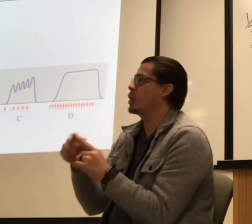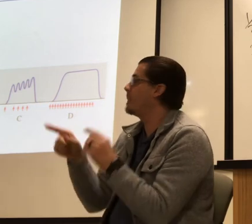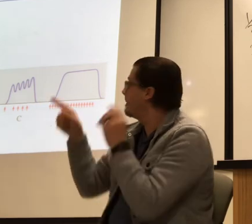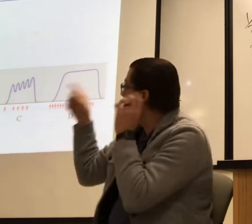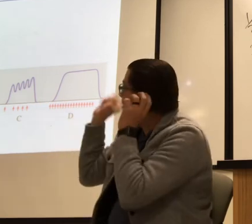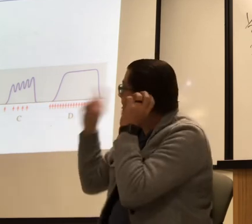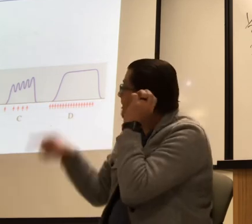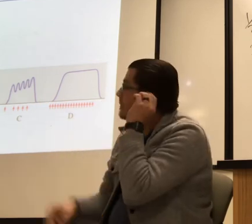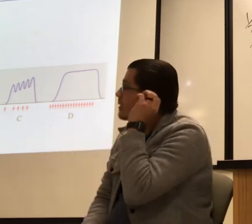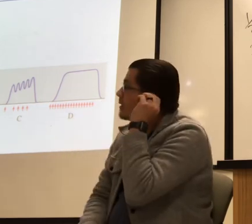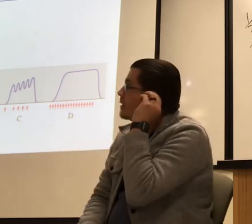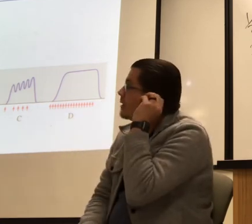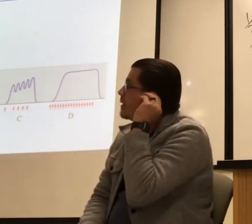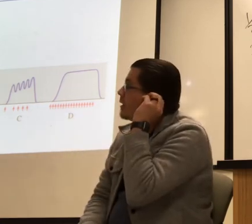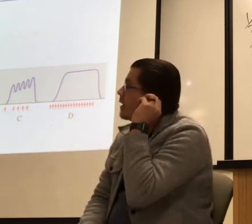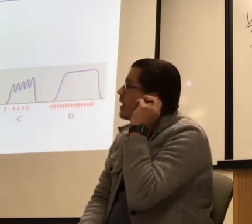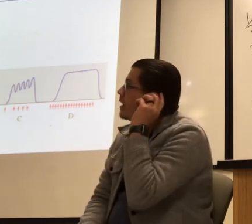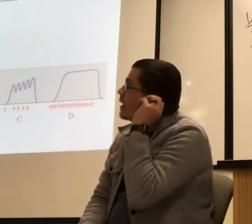based on what we've been talking about.